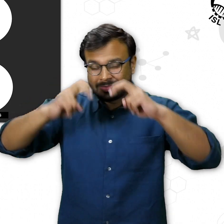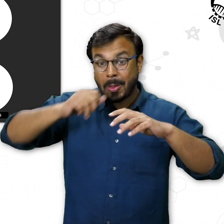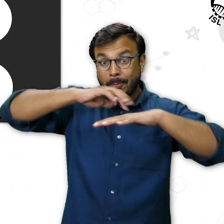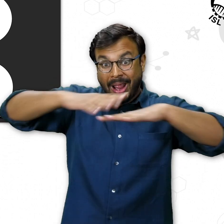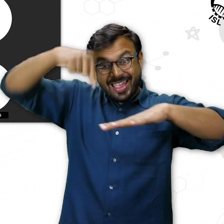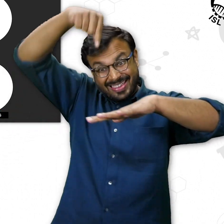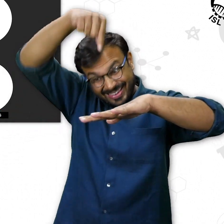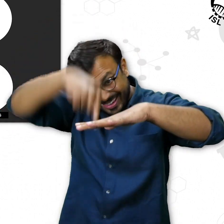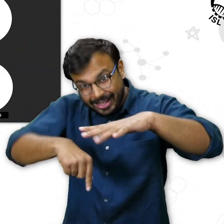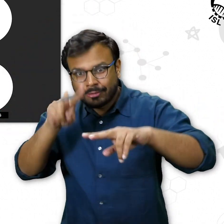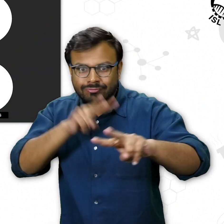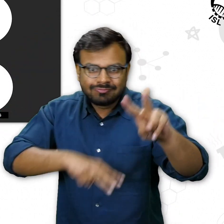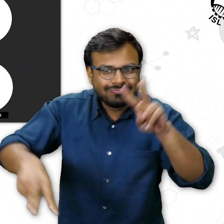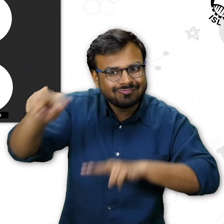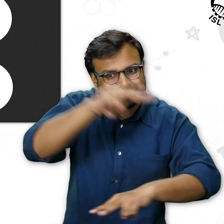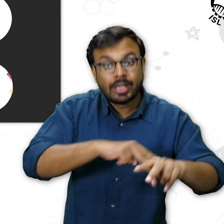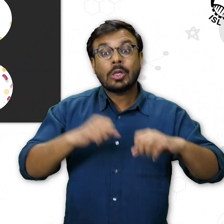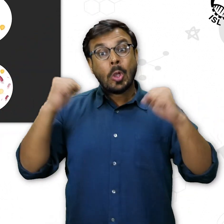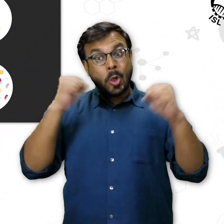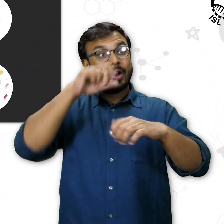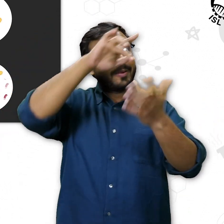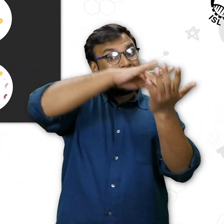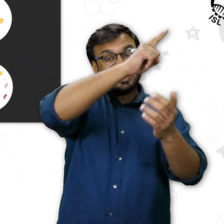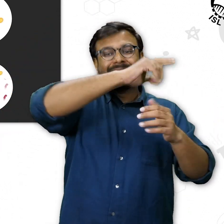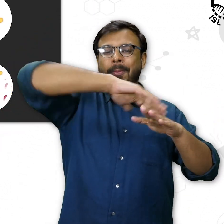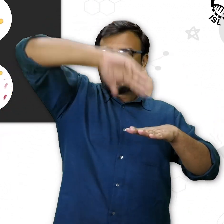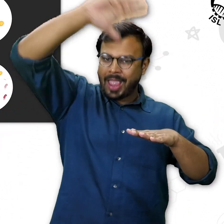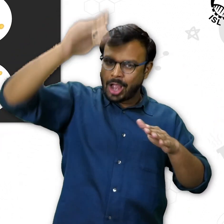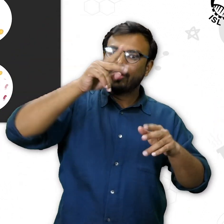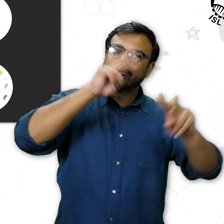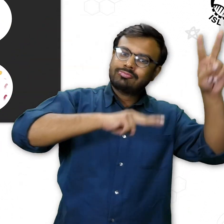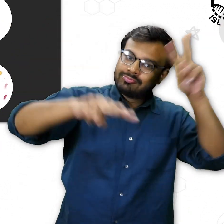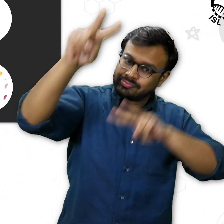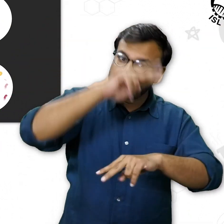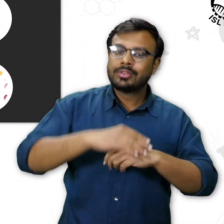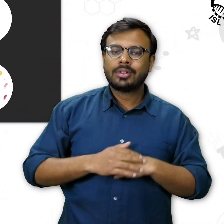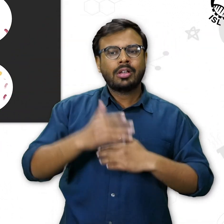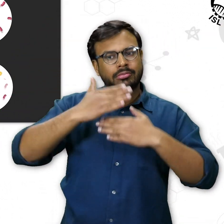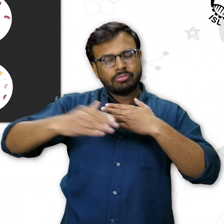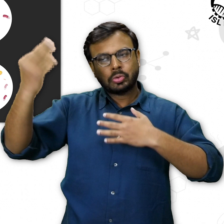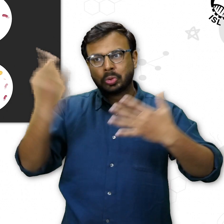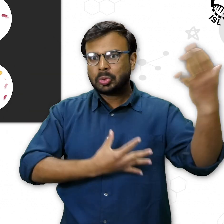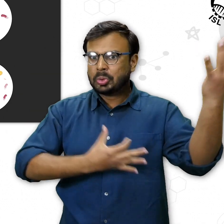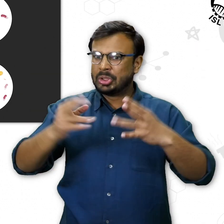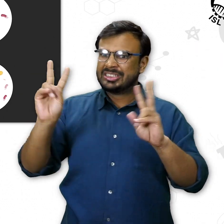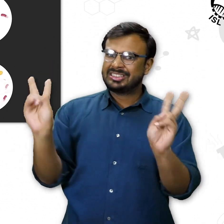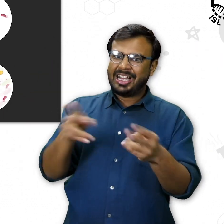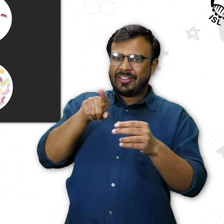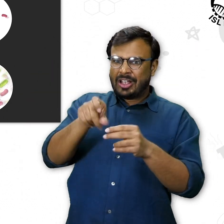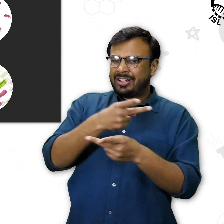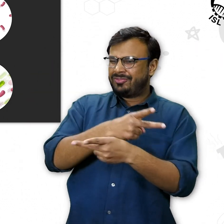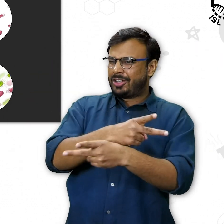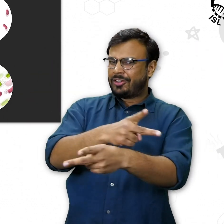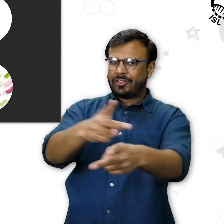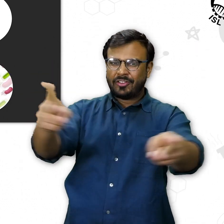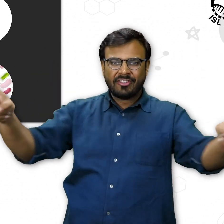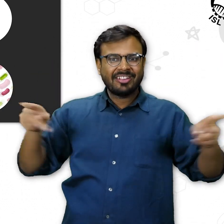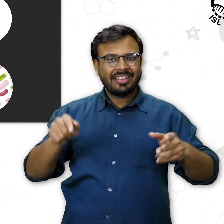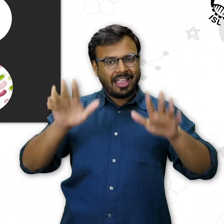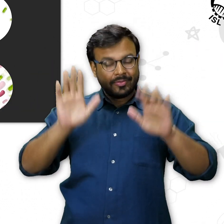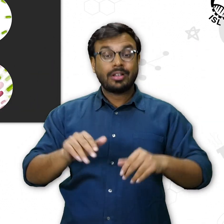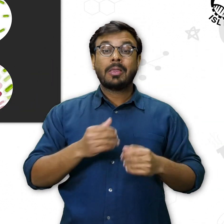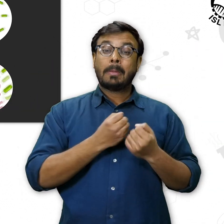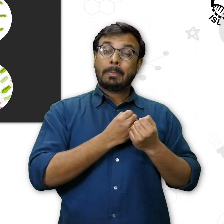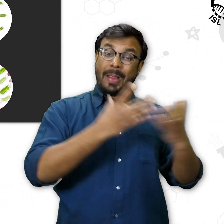their explorations in the depths of the oceans and the glaciers in the mighty Himalayas to look for newer microbes with unique